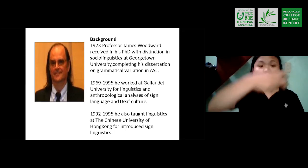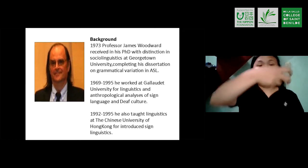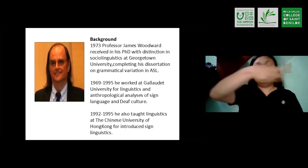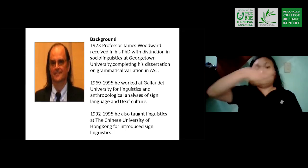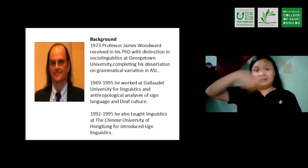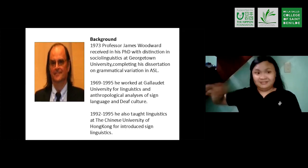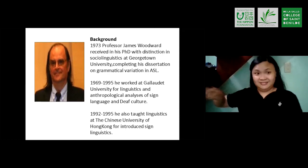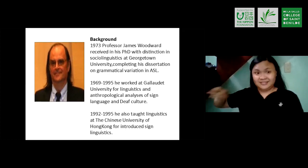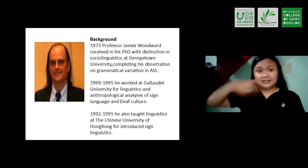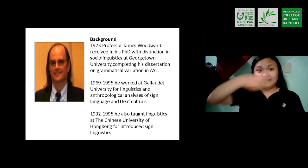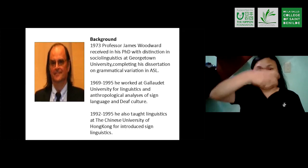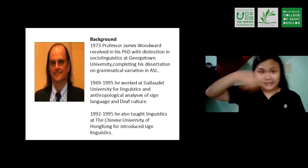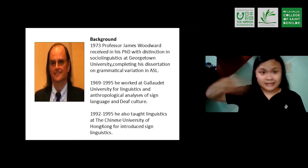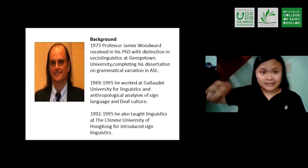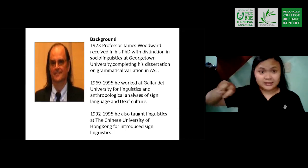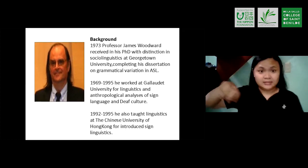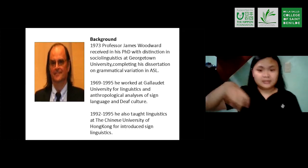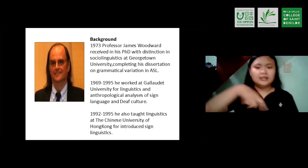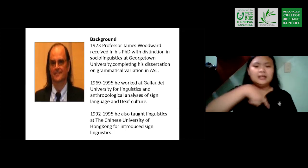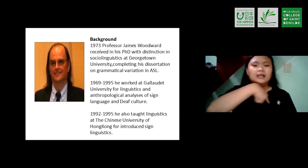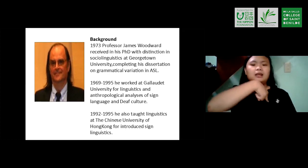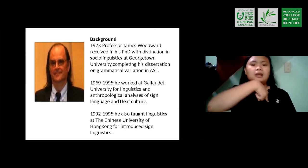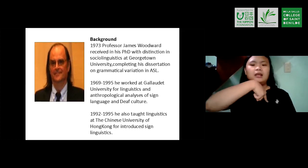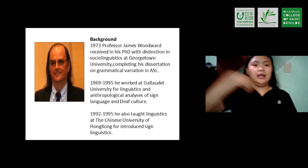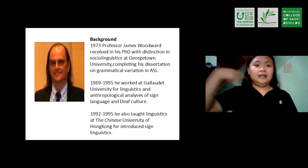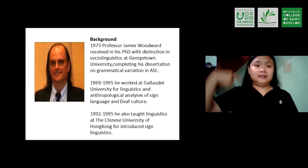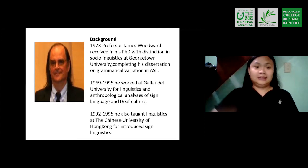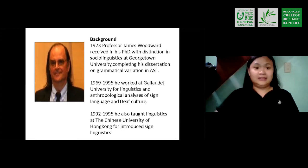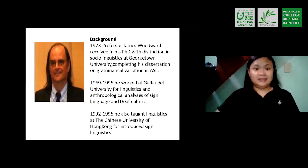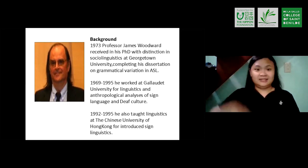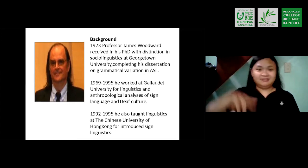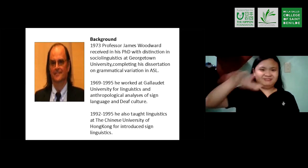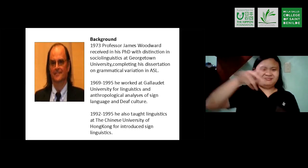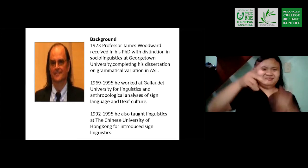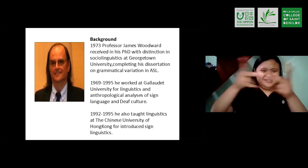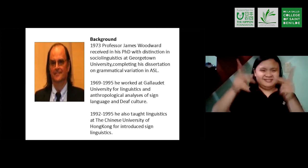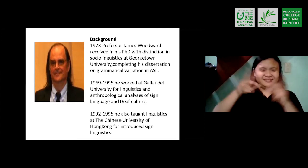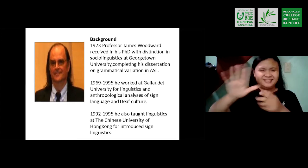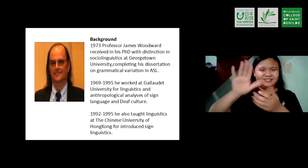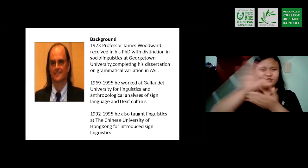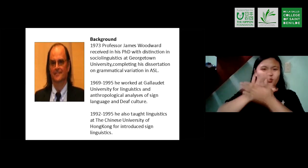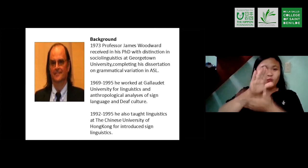He stayed there till 1995. He then transferred